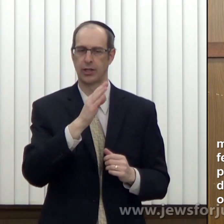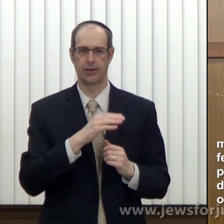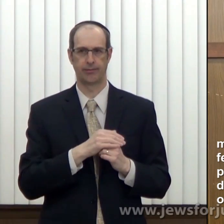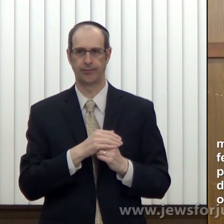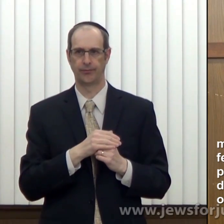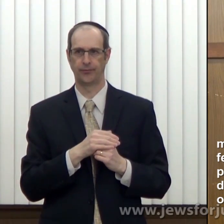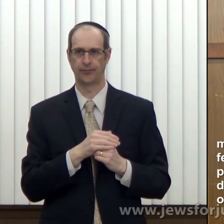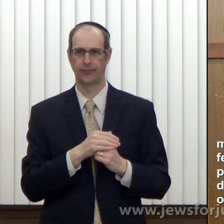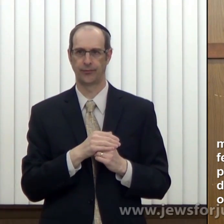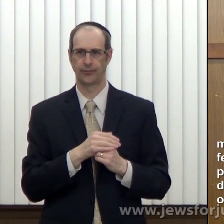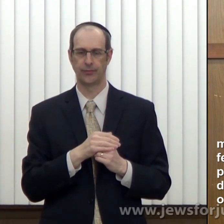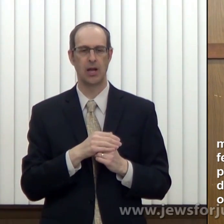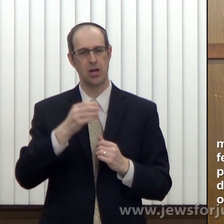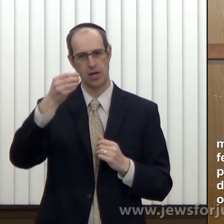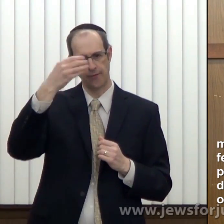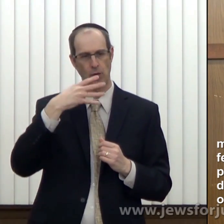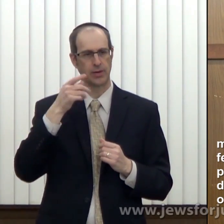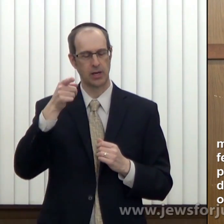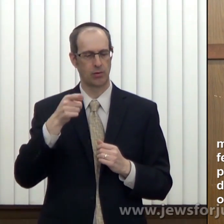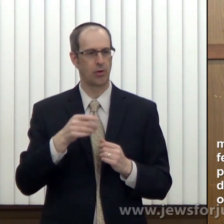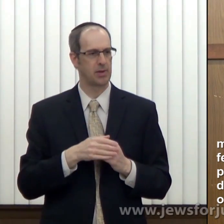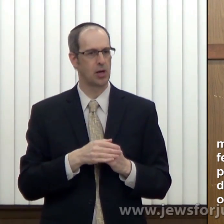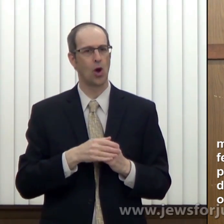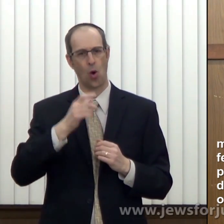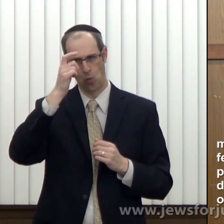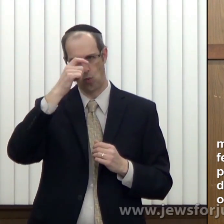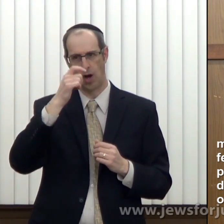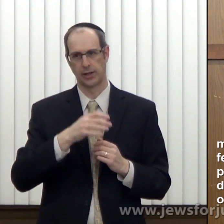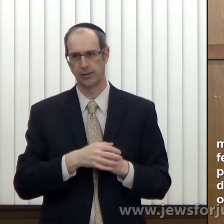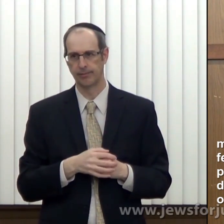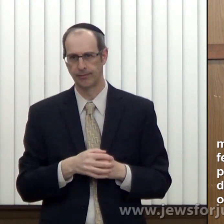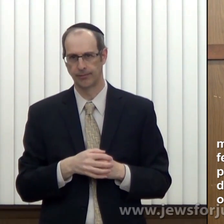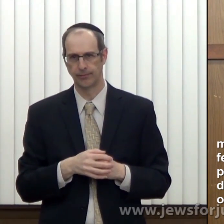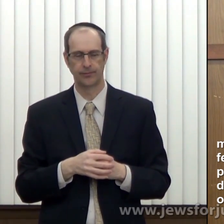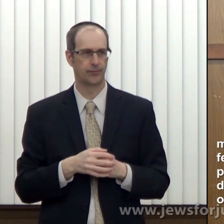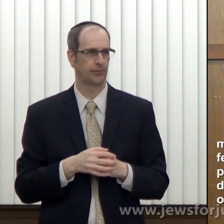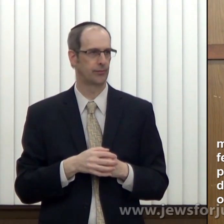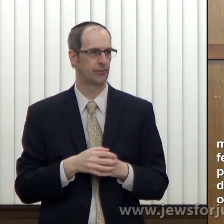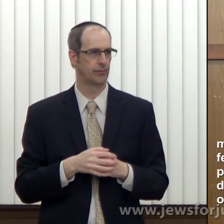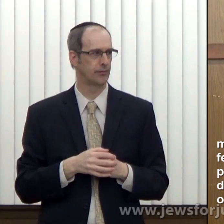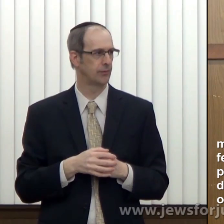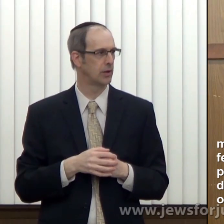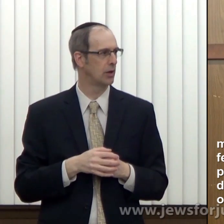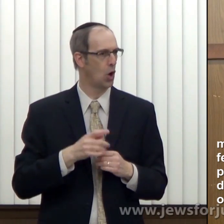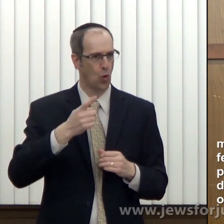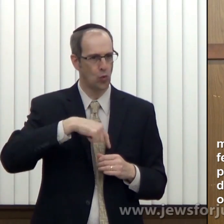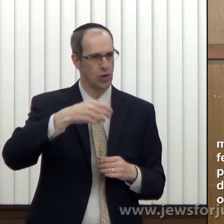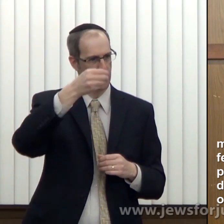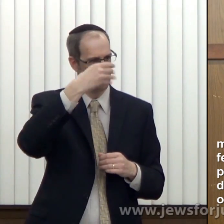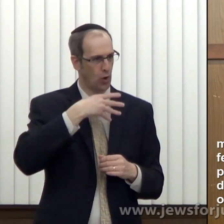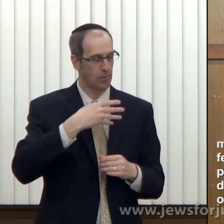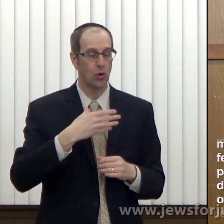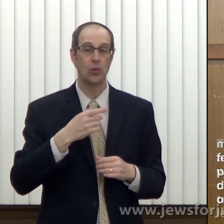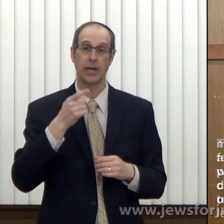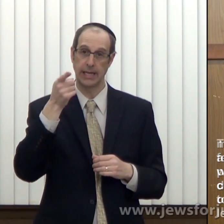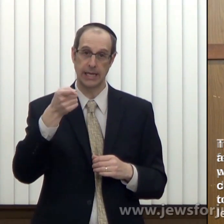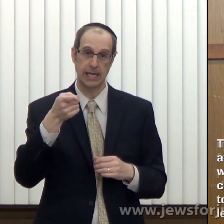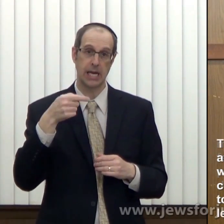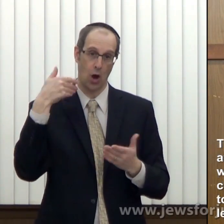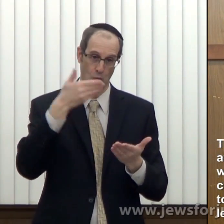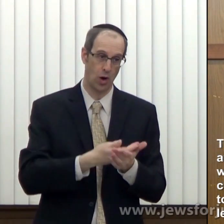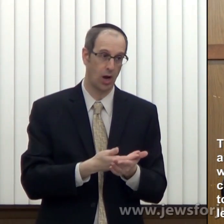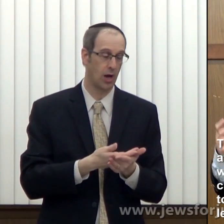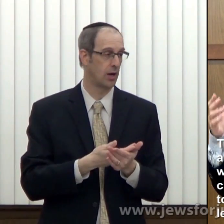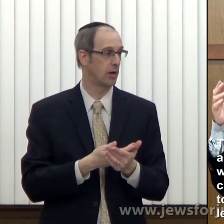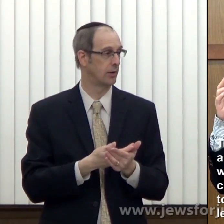and we're told that he will be a righteous person and a wise person. And we're told that when he is here, we're